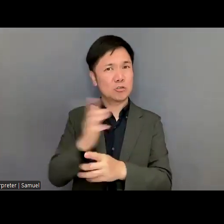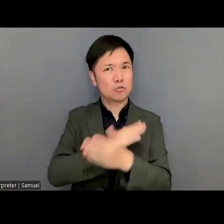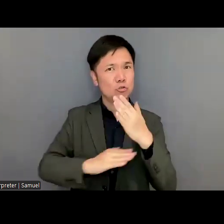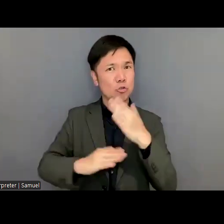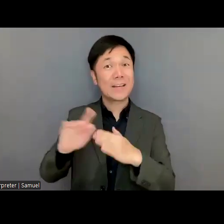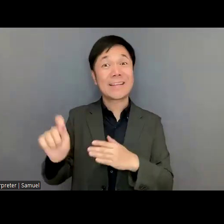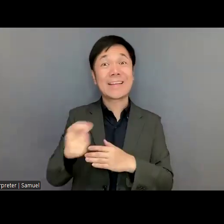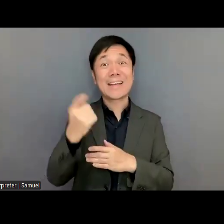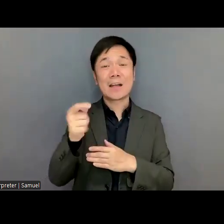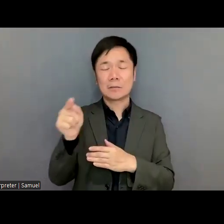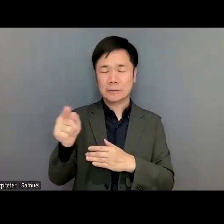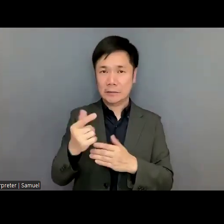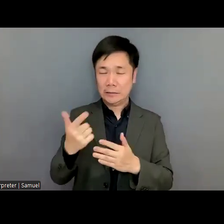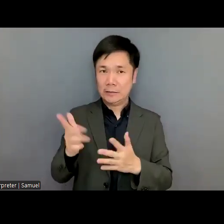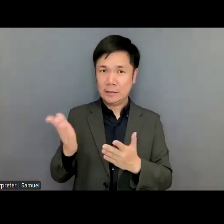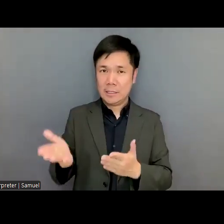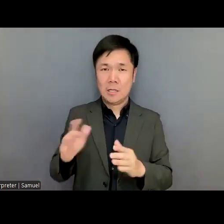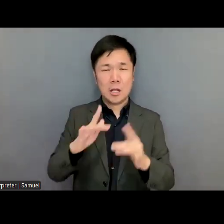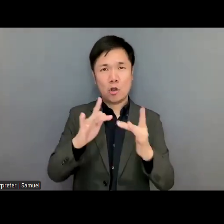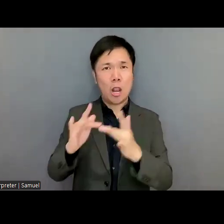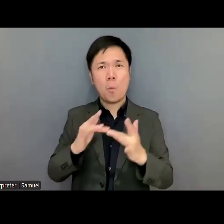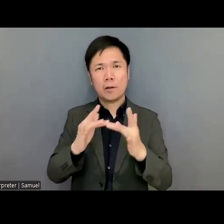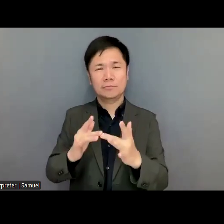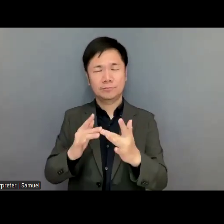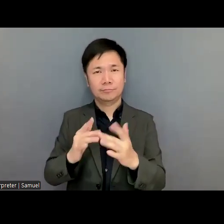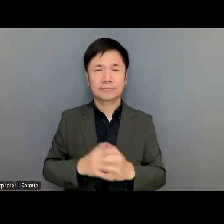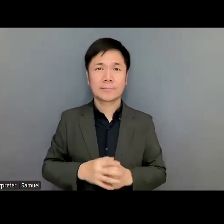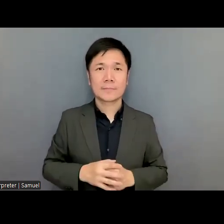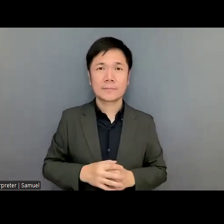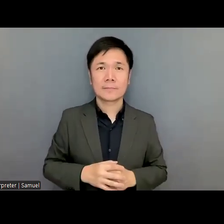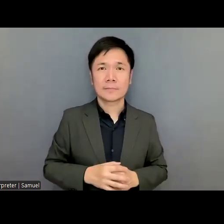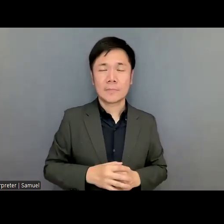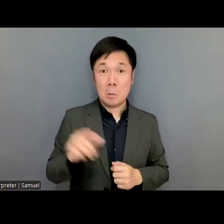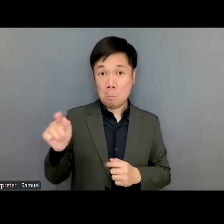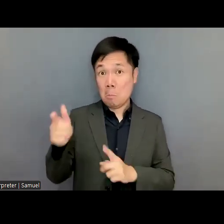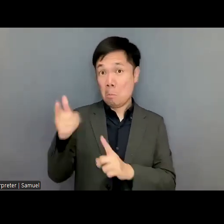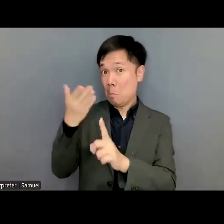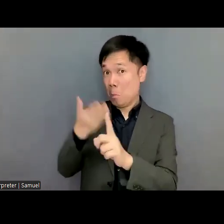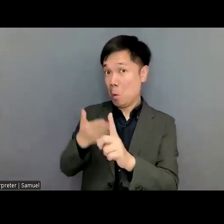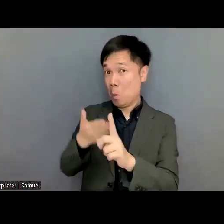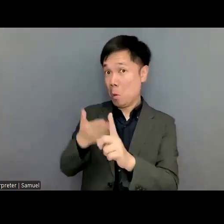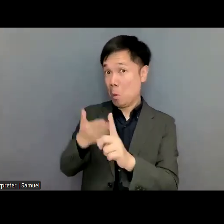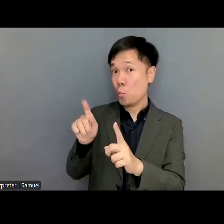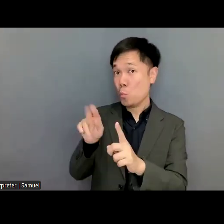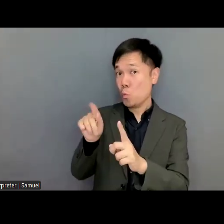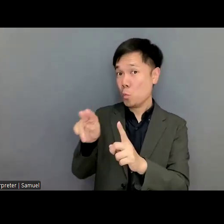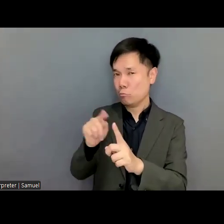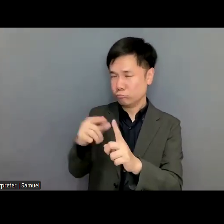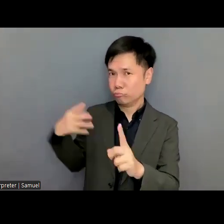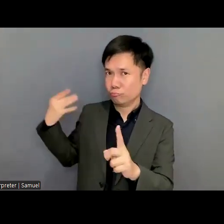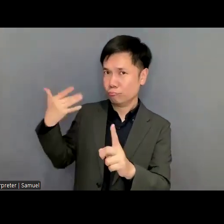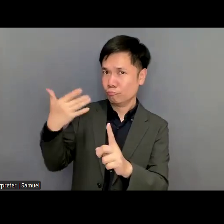of multiple grassroots networks, and he has been involved in CRPD SDG advocacy